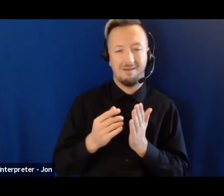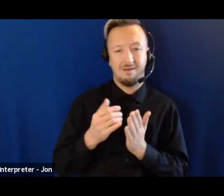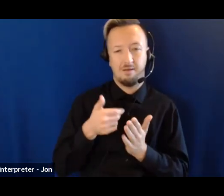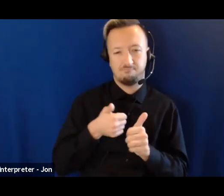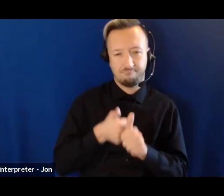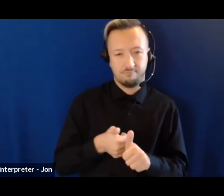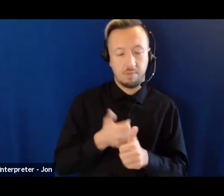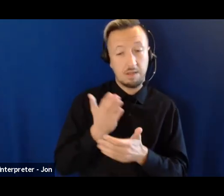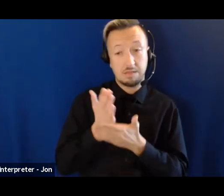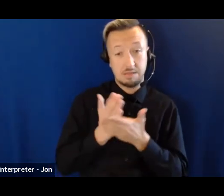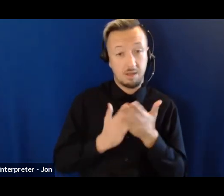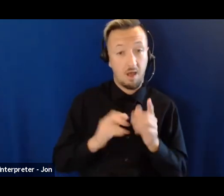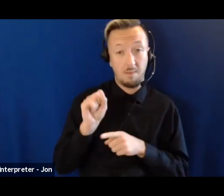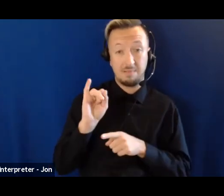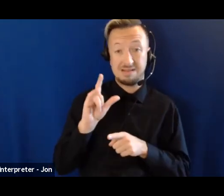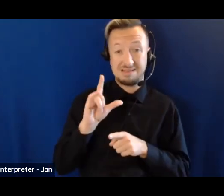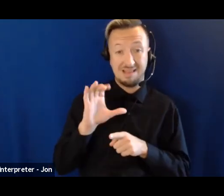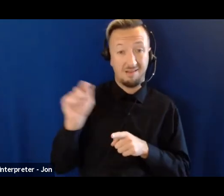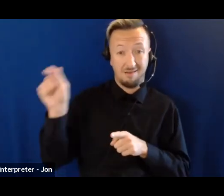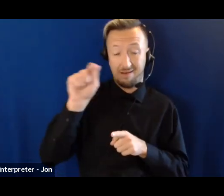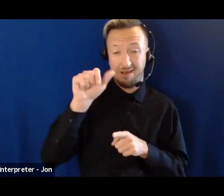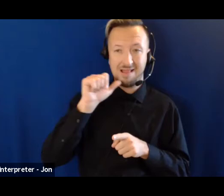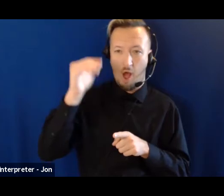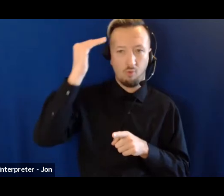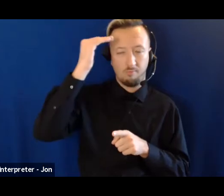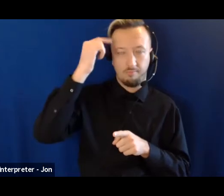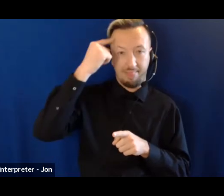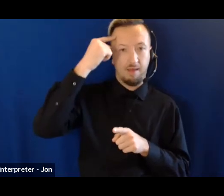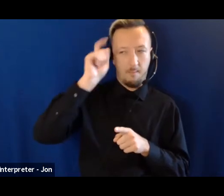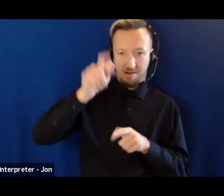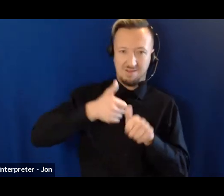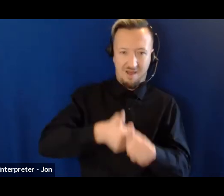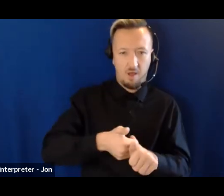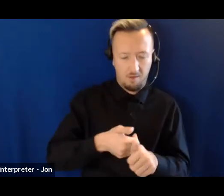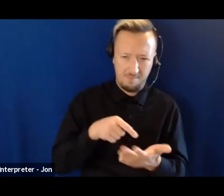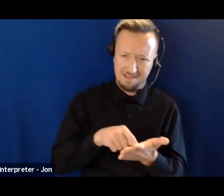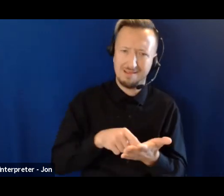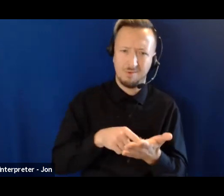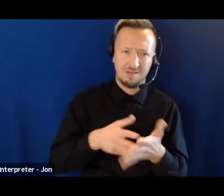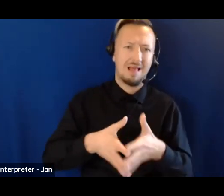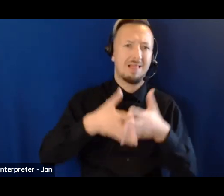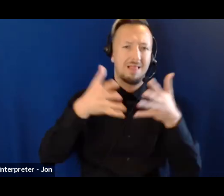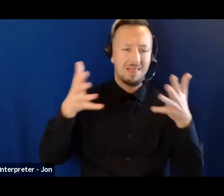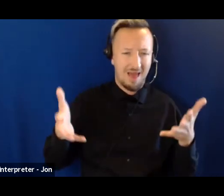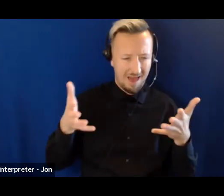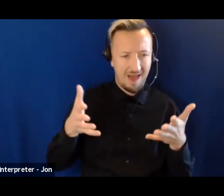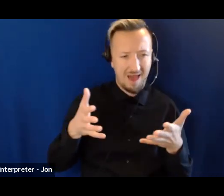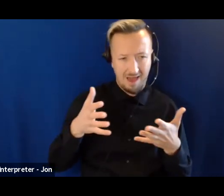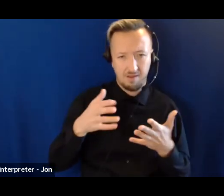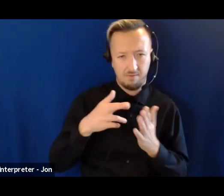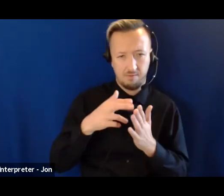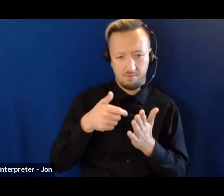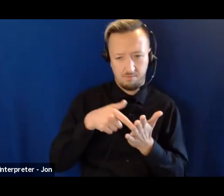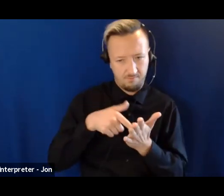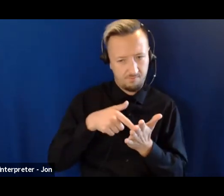follow, but it's huge and it covers a lot of different federal awardees. But you need to know